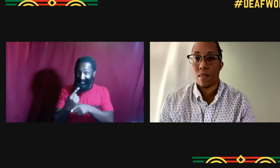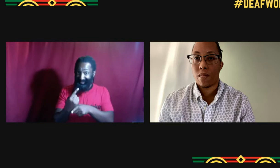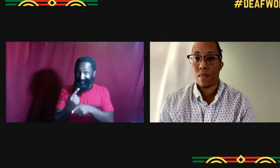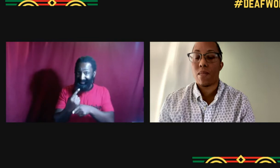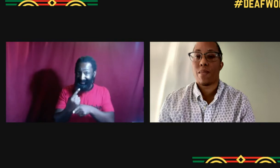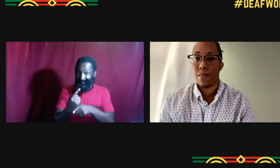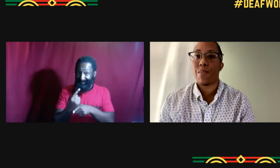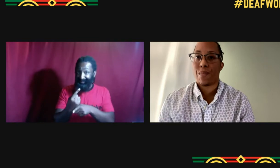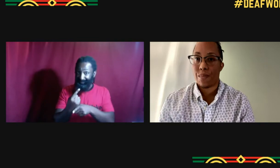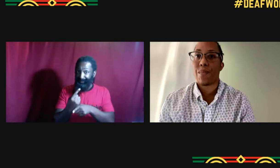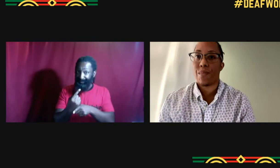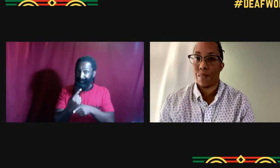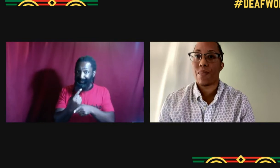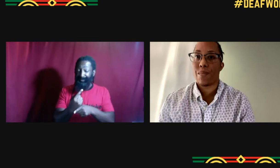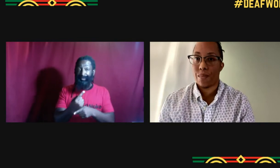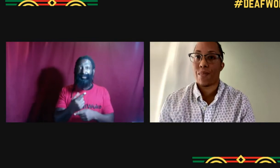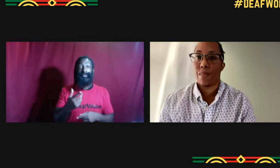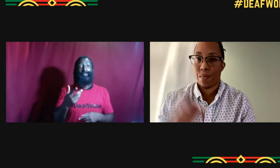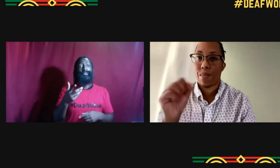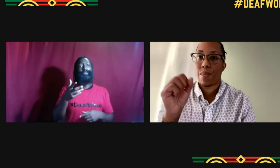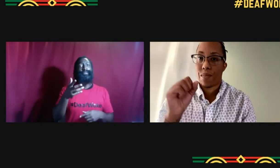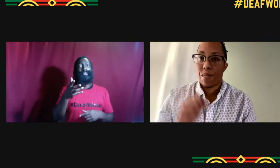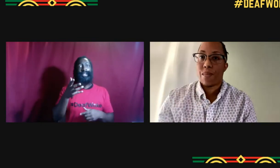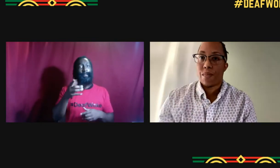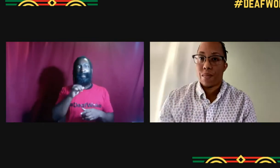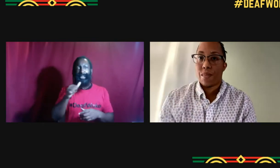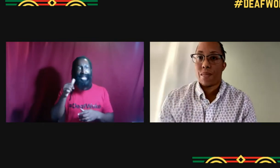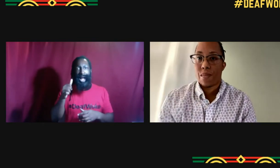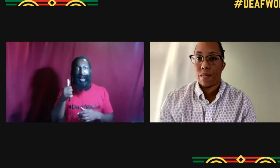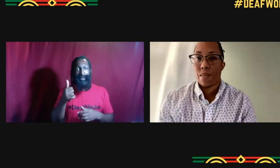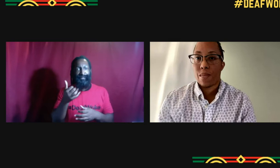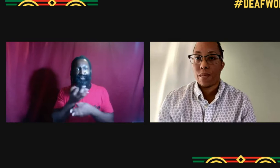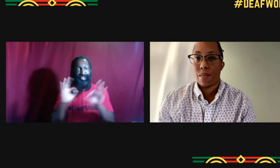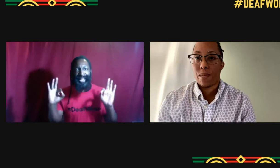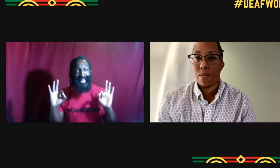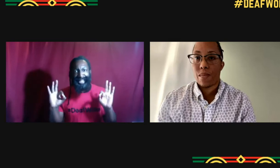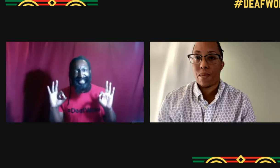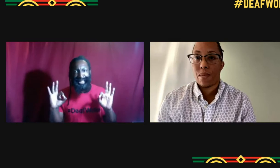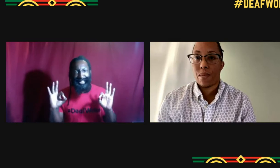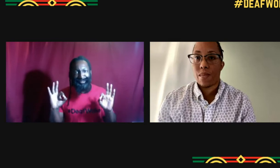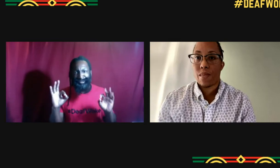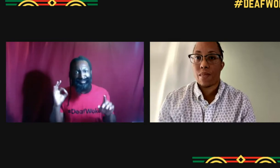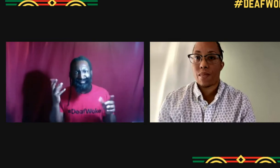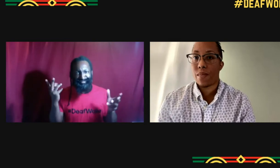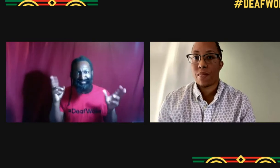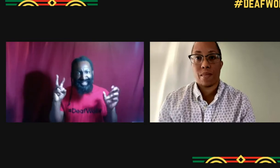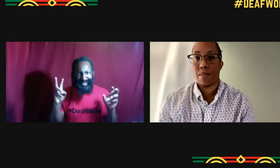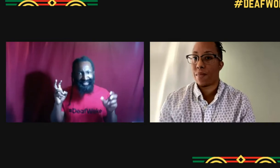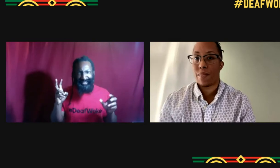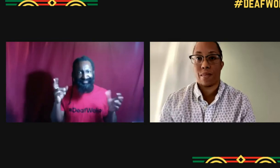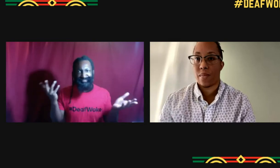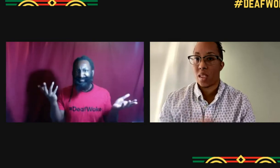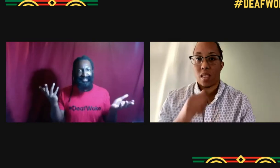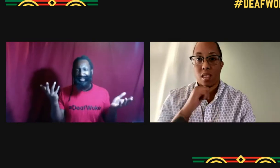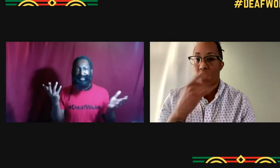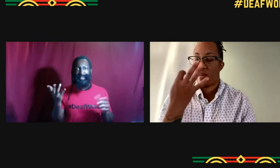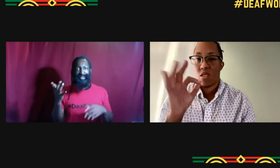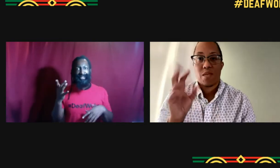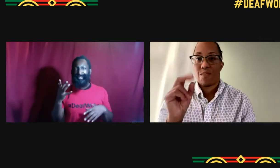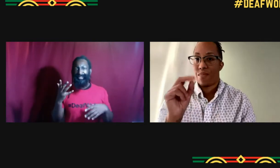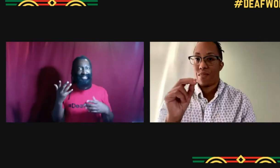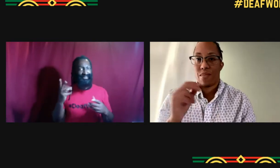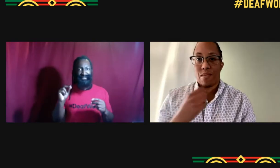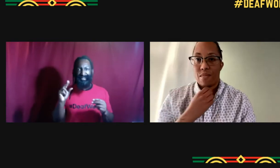You know, for you, you decided that you wanted top surgery. Yes. But that ain't free.